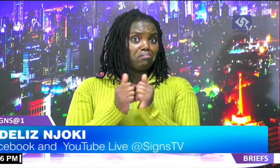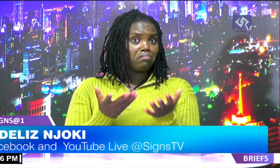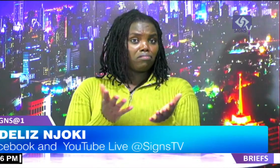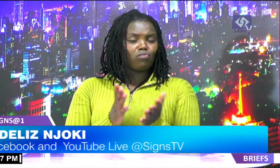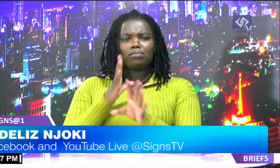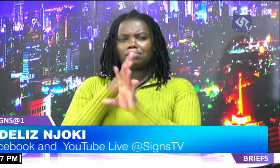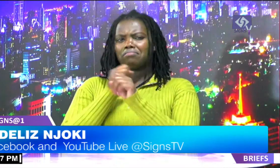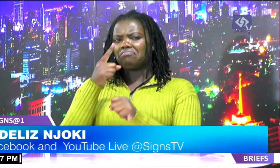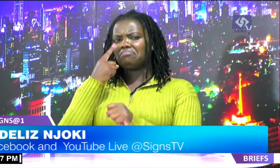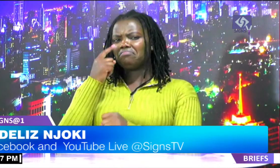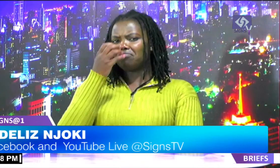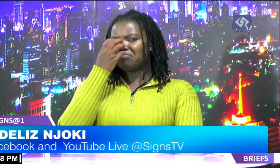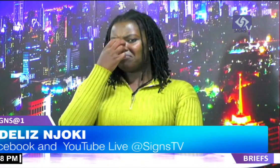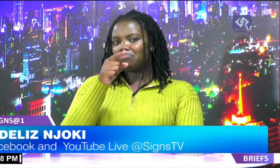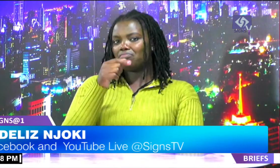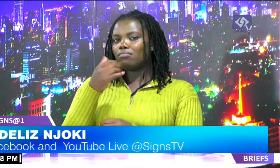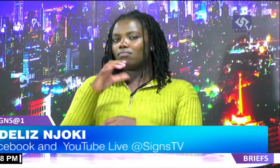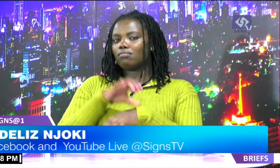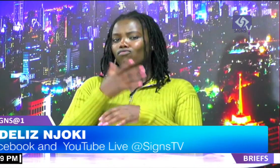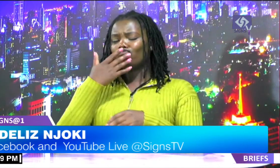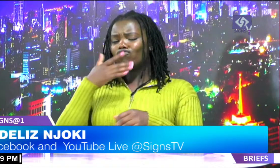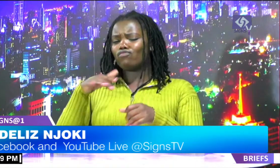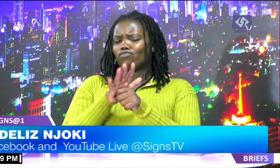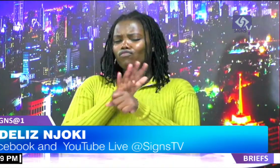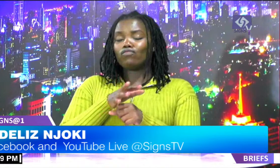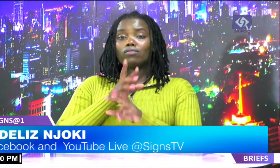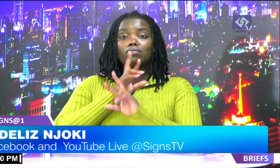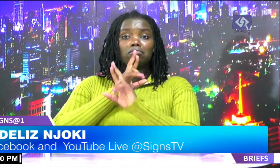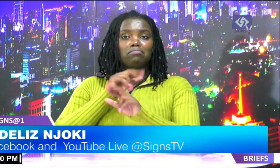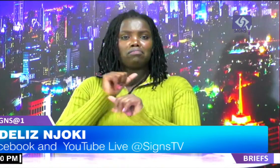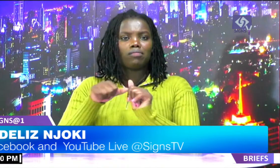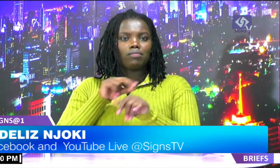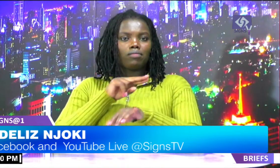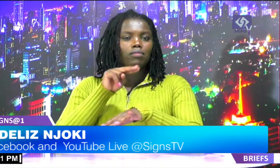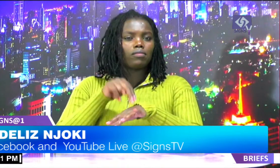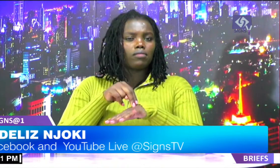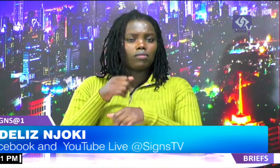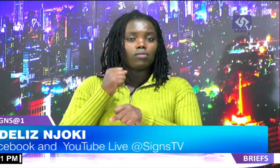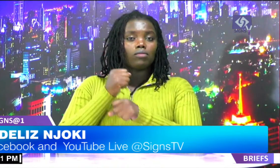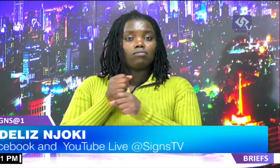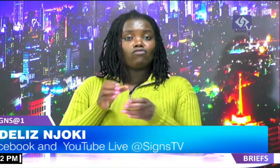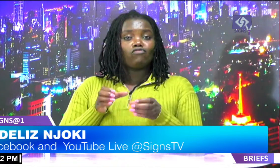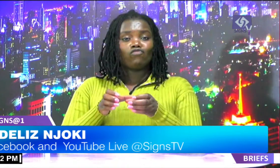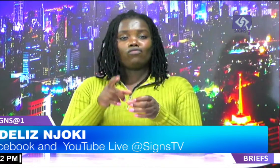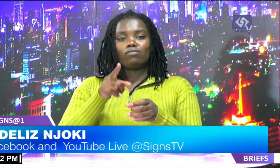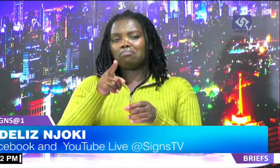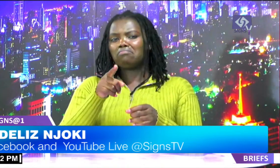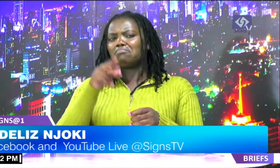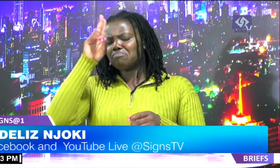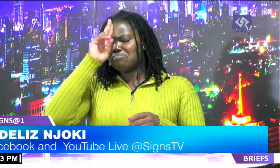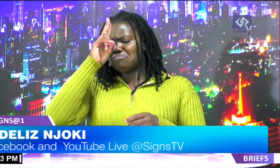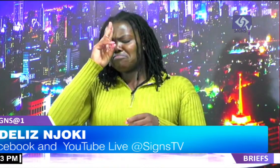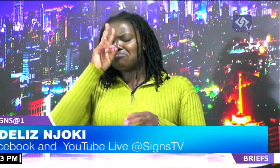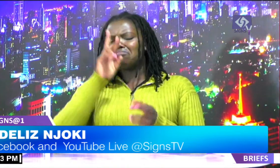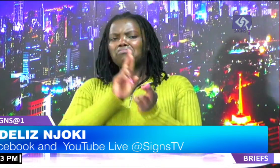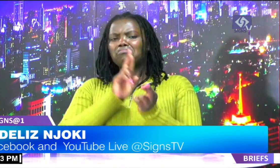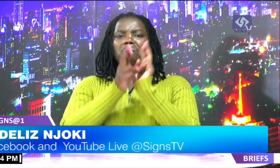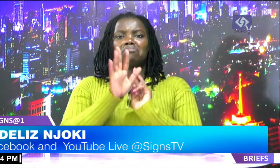On to our final news update, we have President William Ruto has received the full reports of the